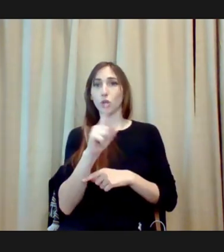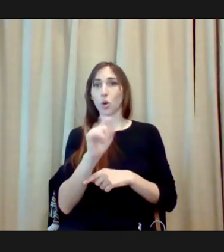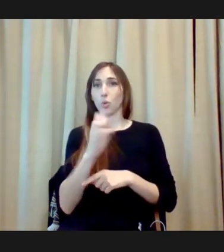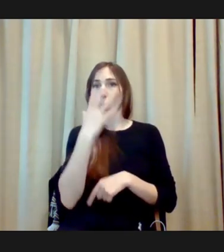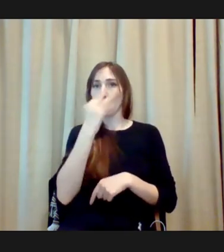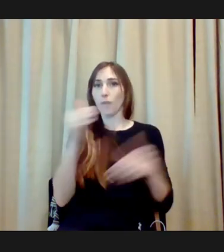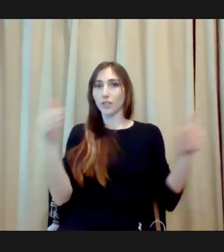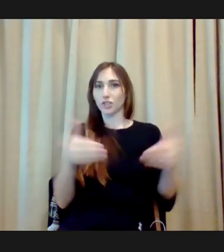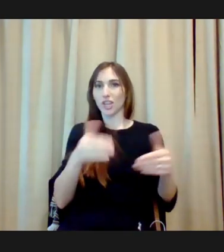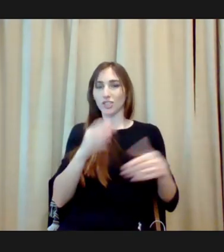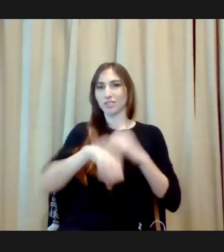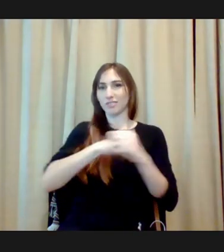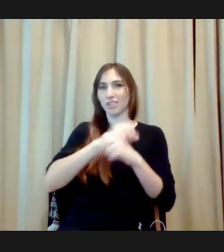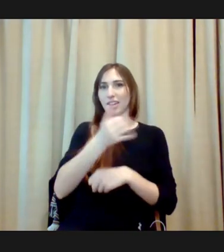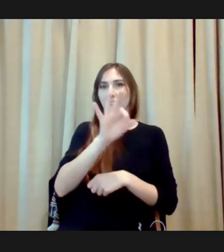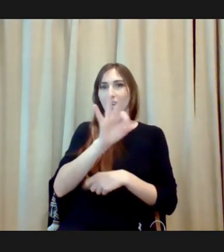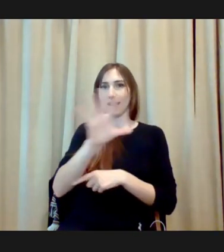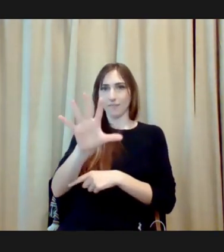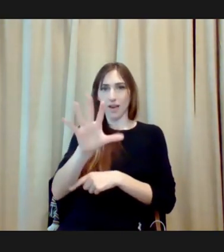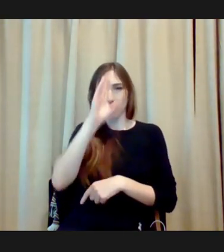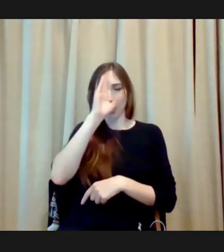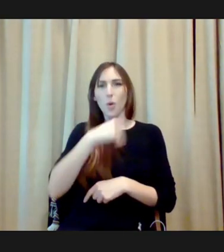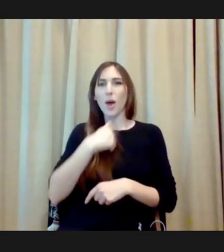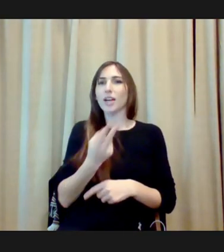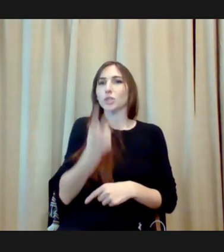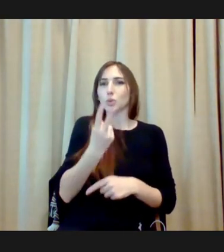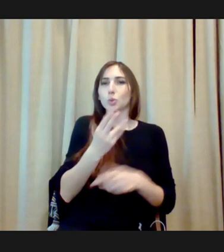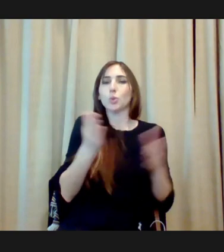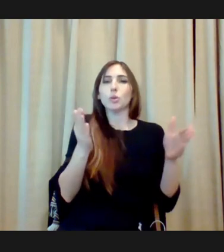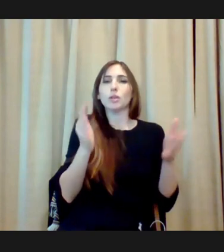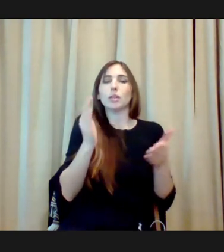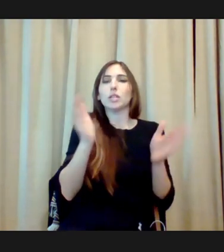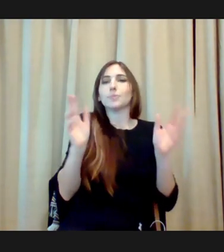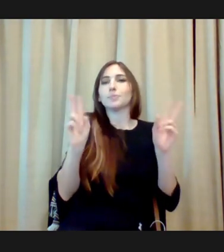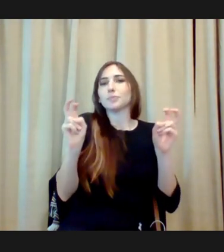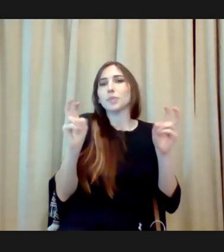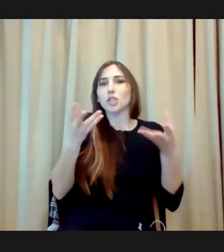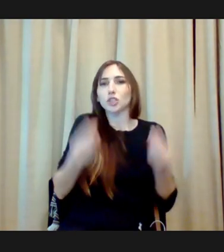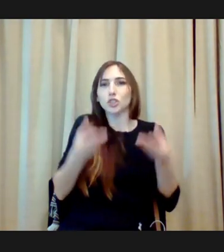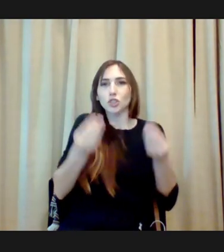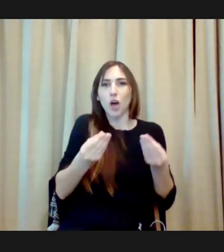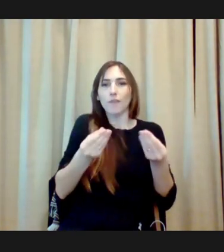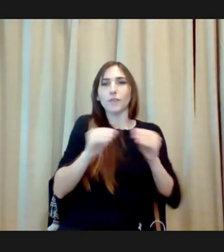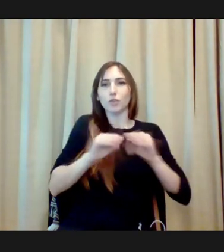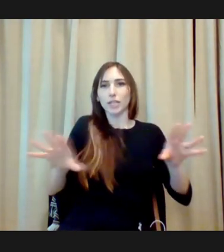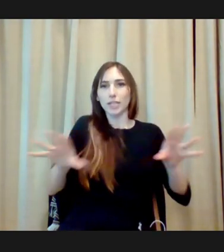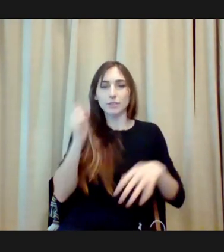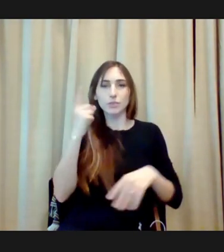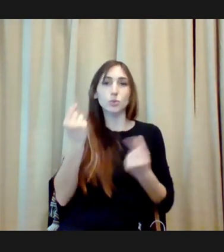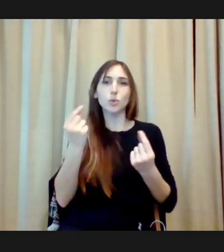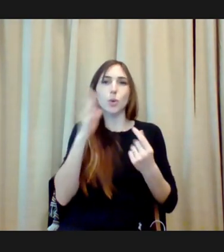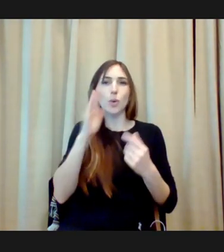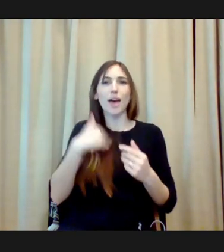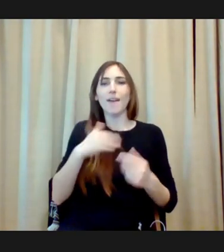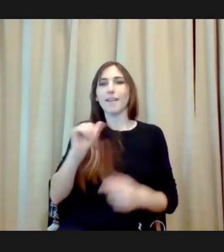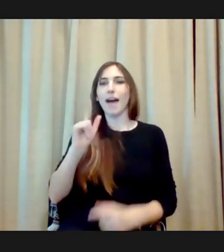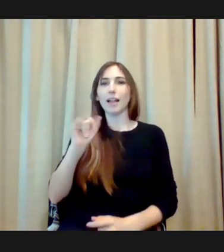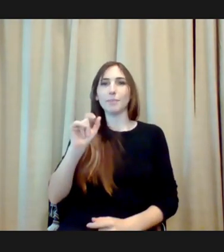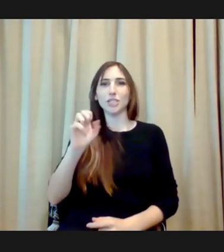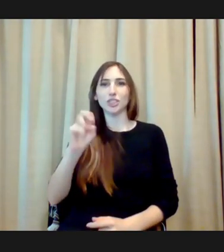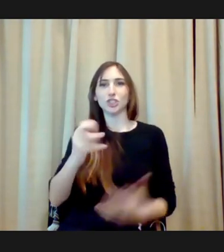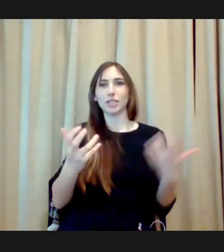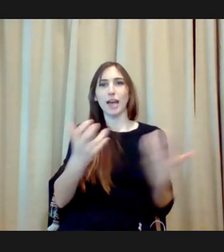soft releases in Yellowstone. You know, they built the acclimation pens that were about an acre in size and kept the wolves in those pens for 10